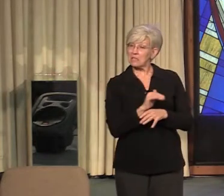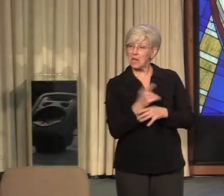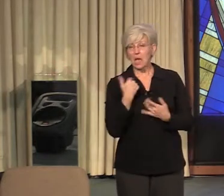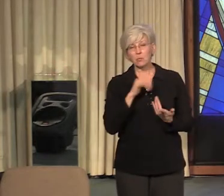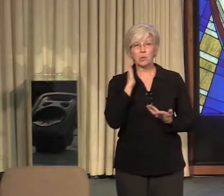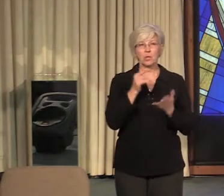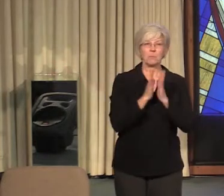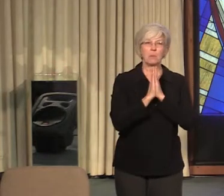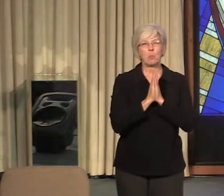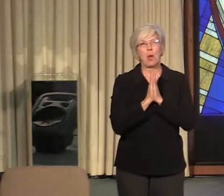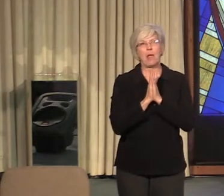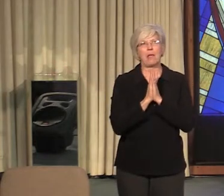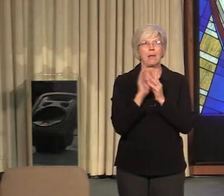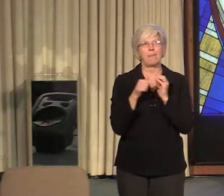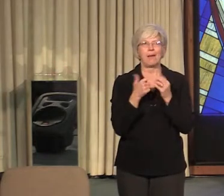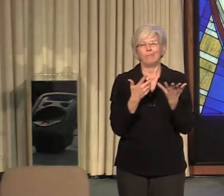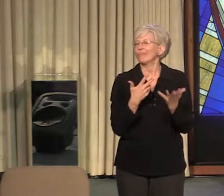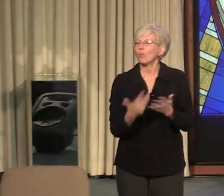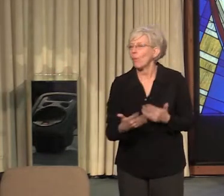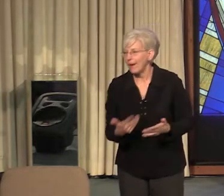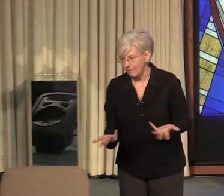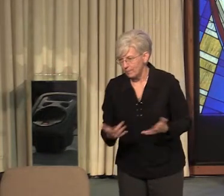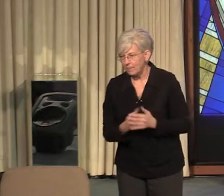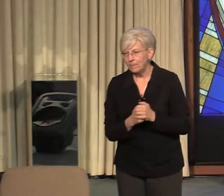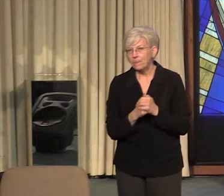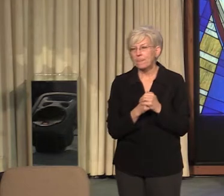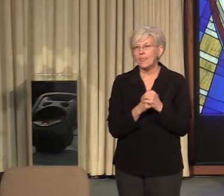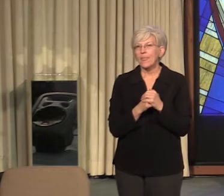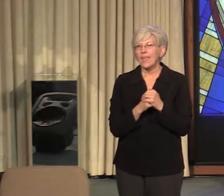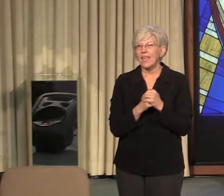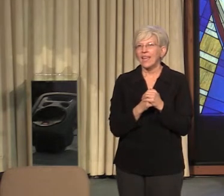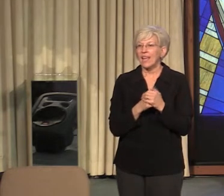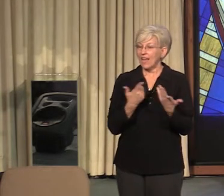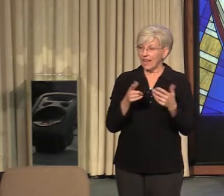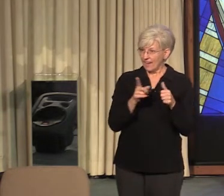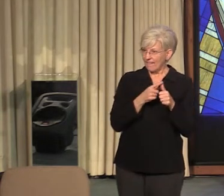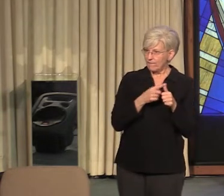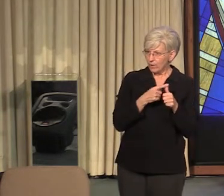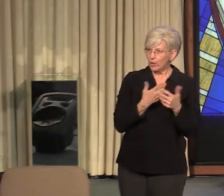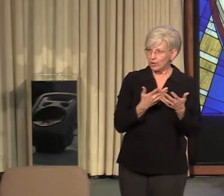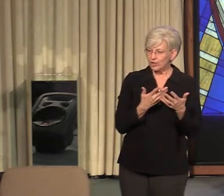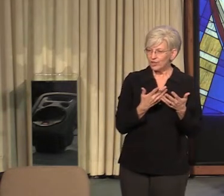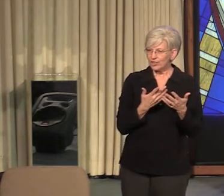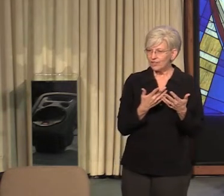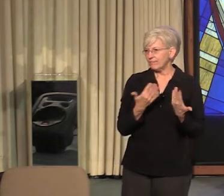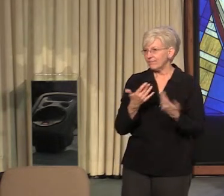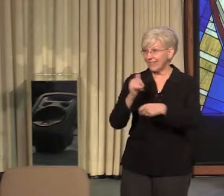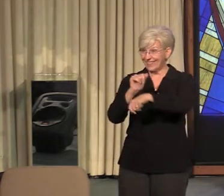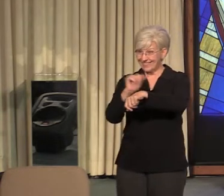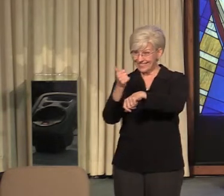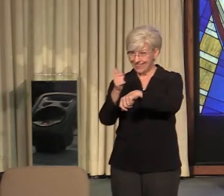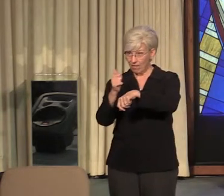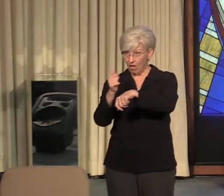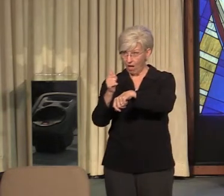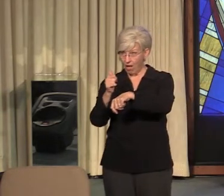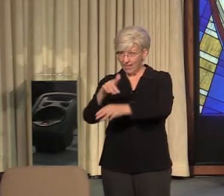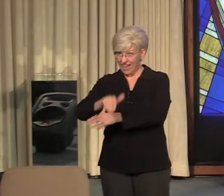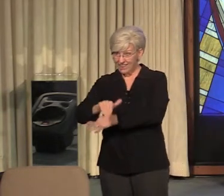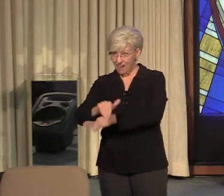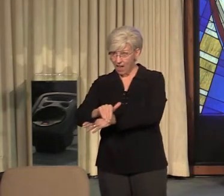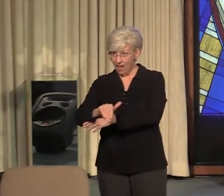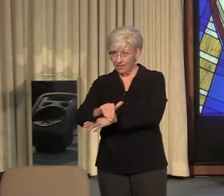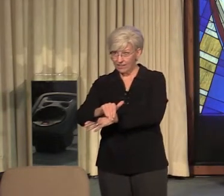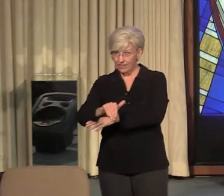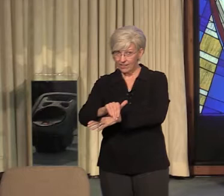about whatever it was. And so at first, at 10 o'clock at night, everyone